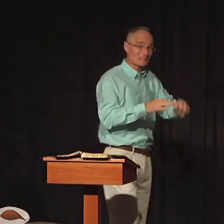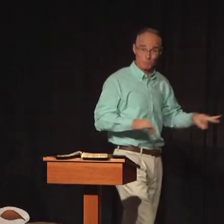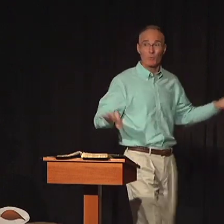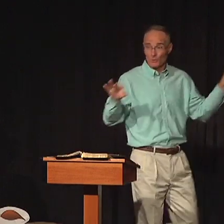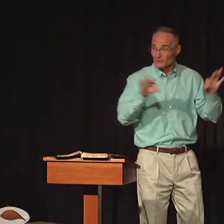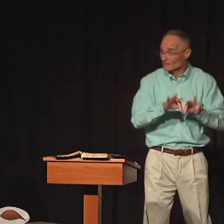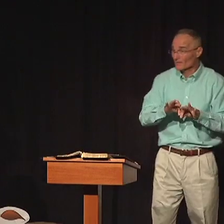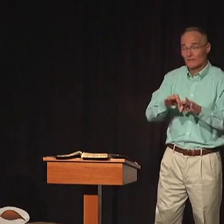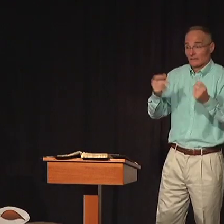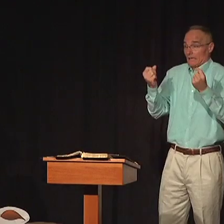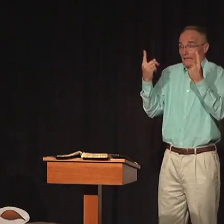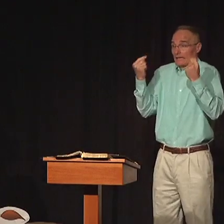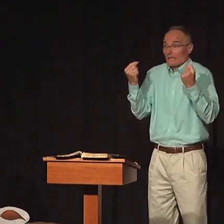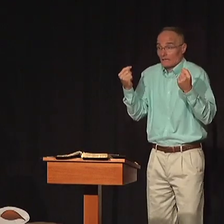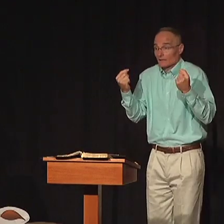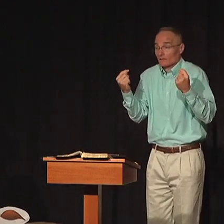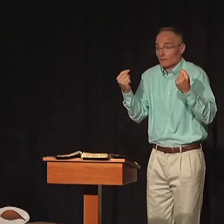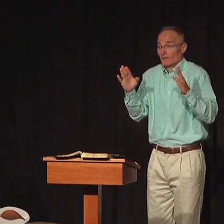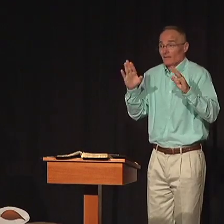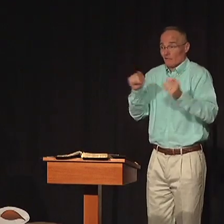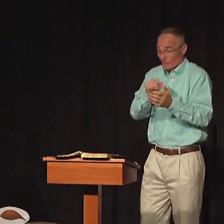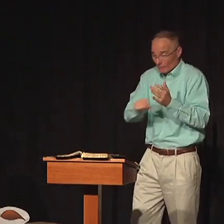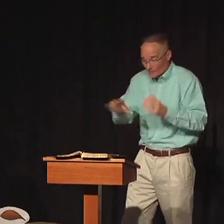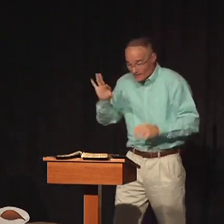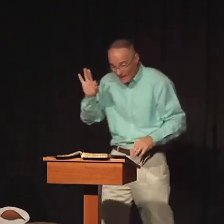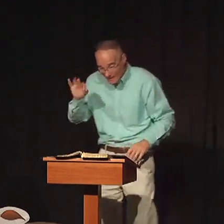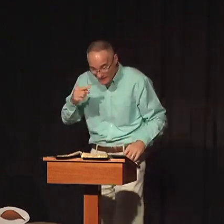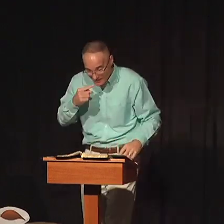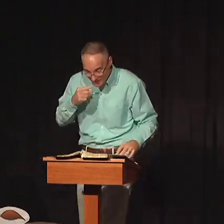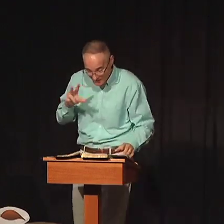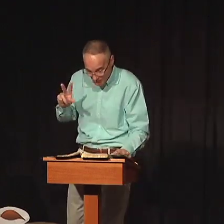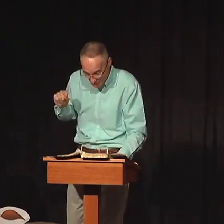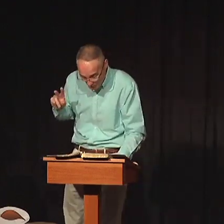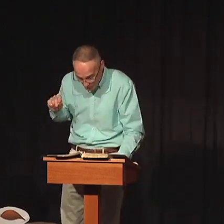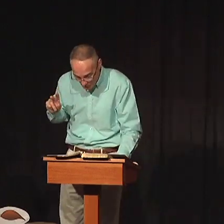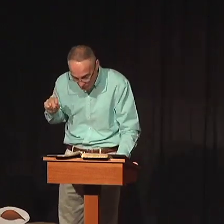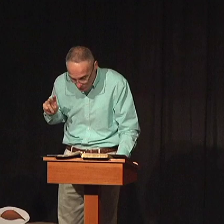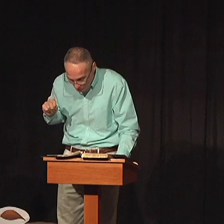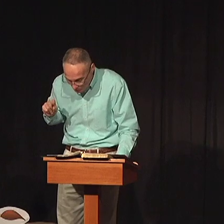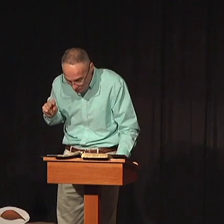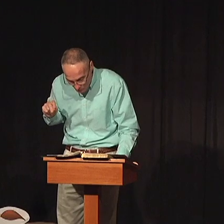Maybe you think, yes, it's important, and I get that. But in verse 9, it's saying no.